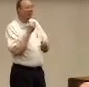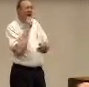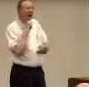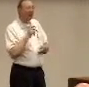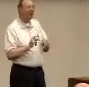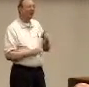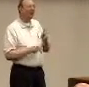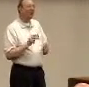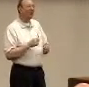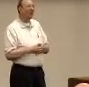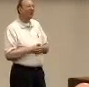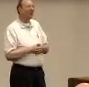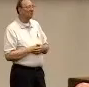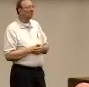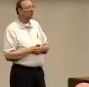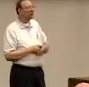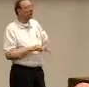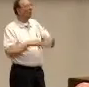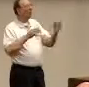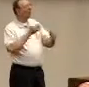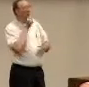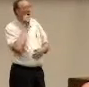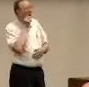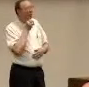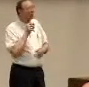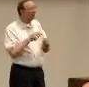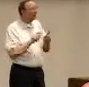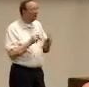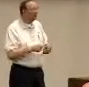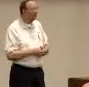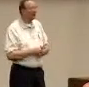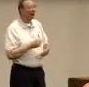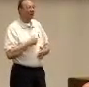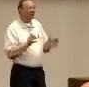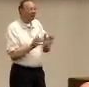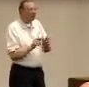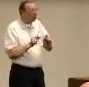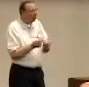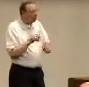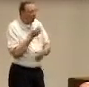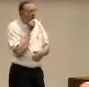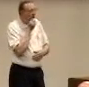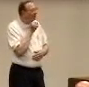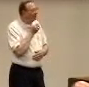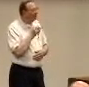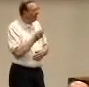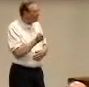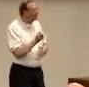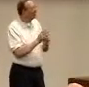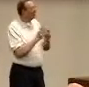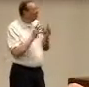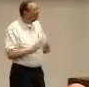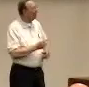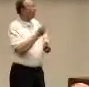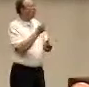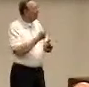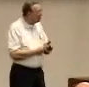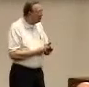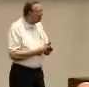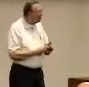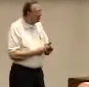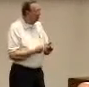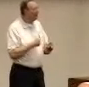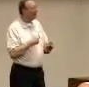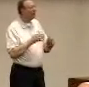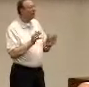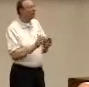people, caring for people, leading, opening his home for people, having small groups in his home. Matter of fact, he was a Christian